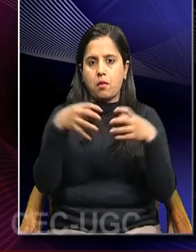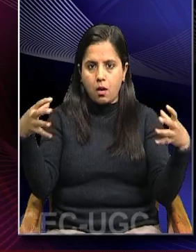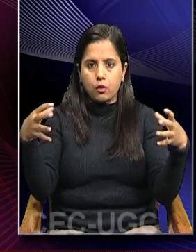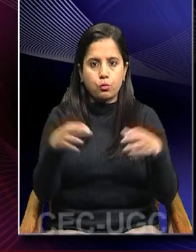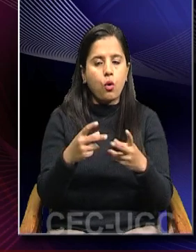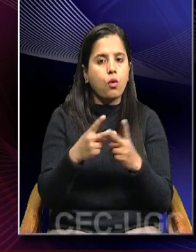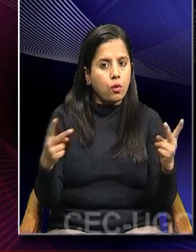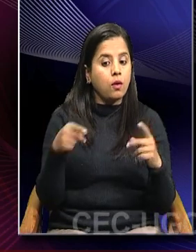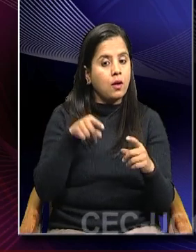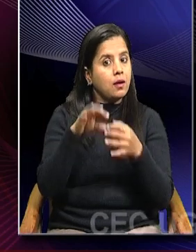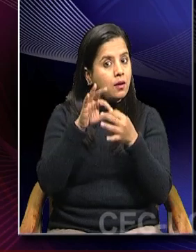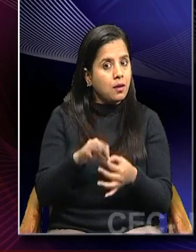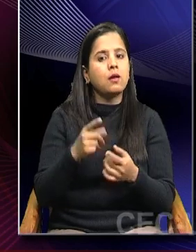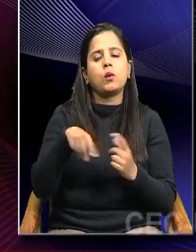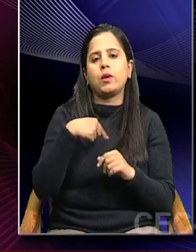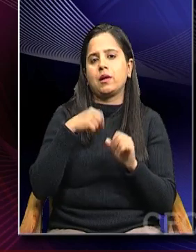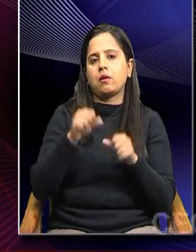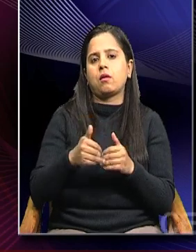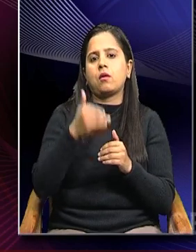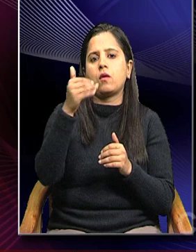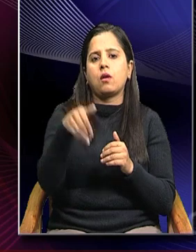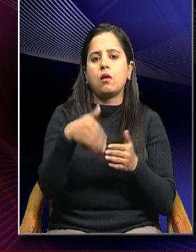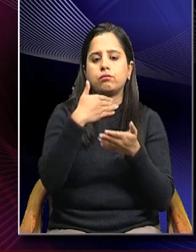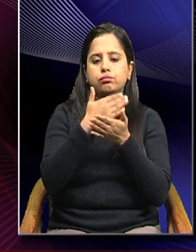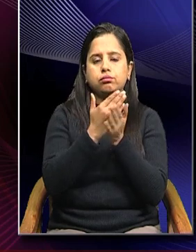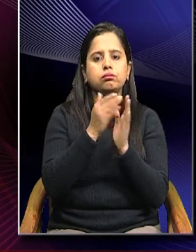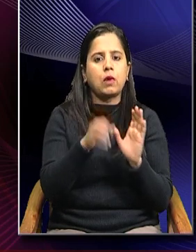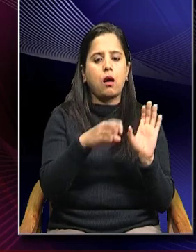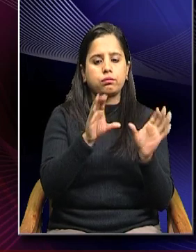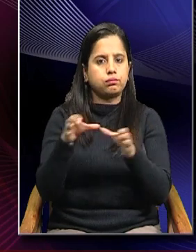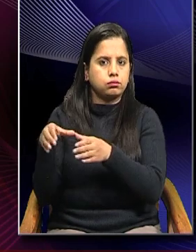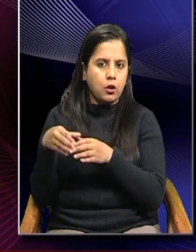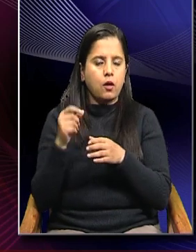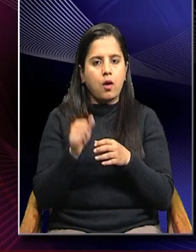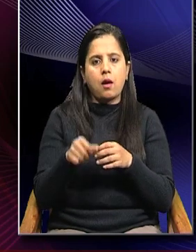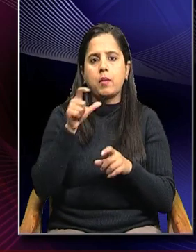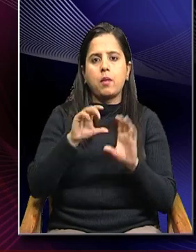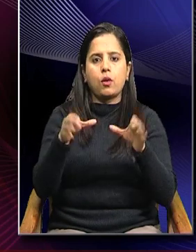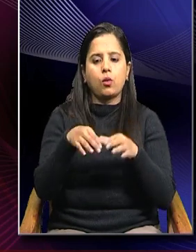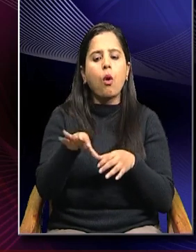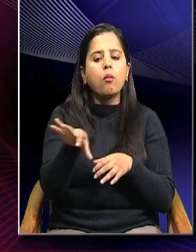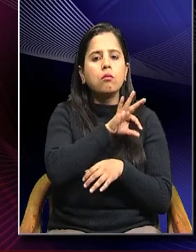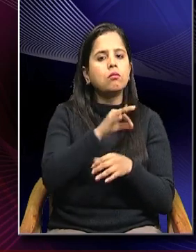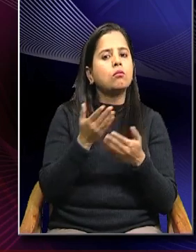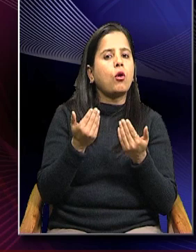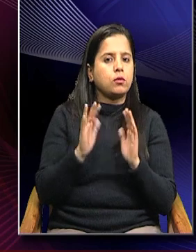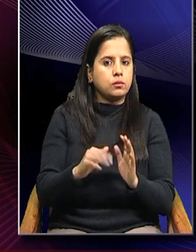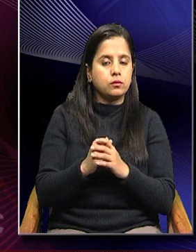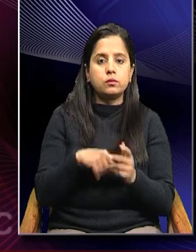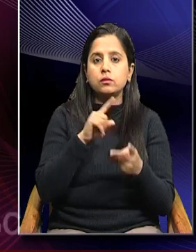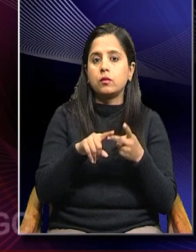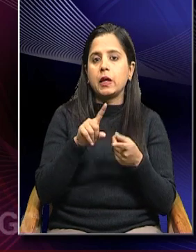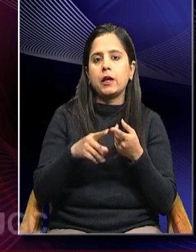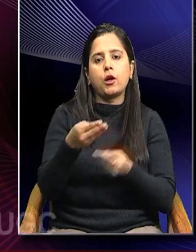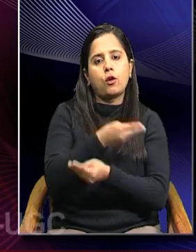demography, and based on that we can go for doing the segmentation and we can find our target out of that market. The next one is